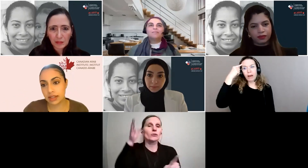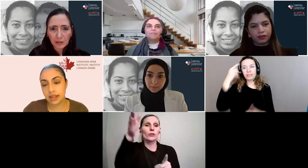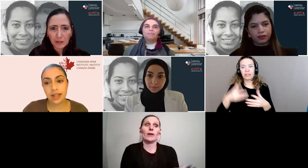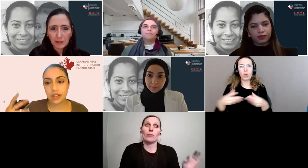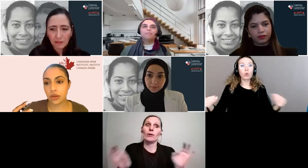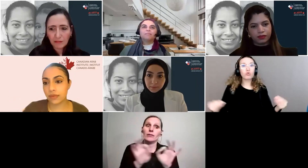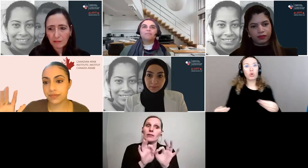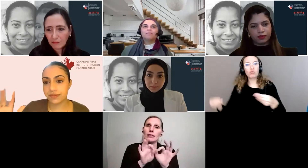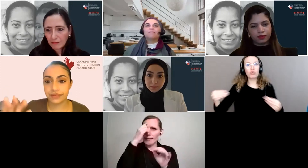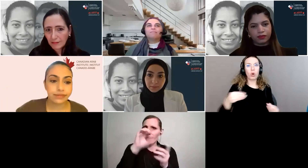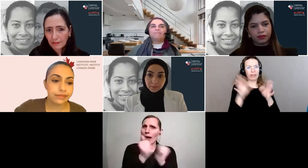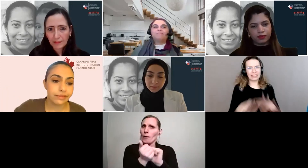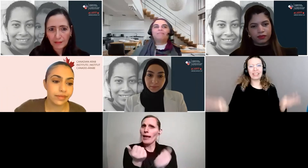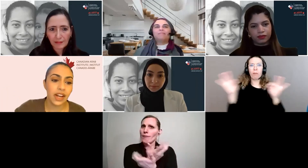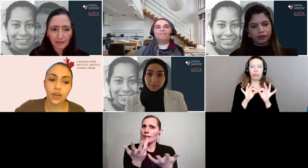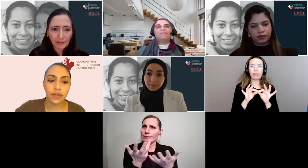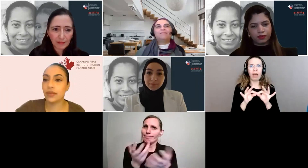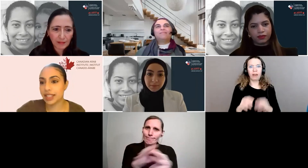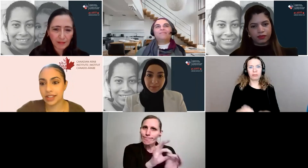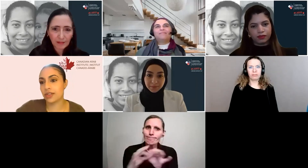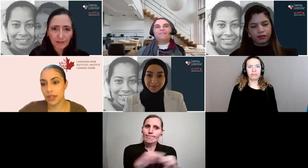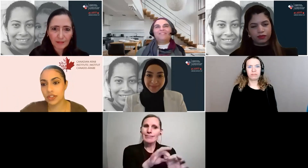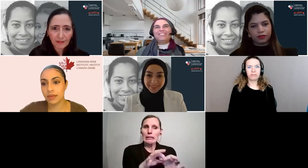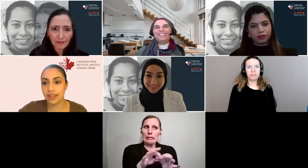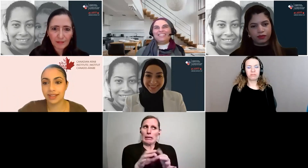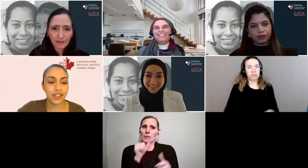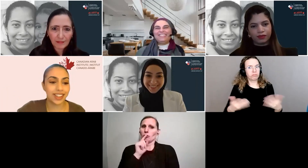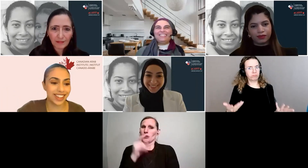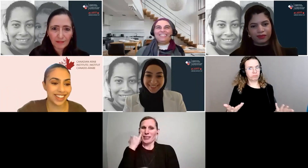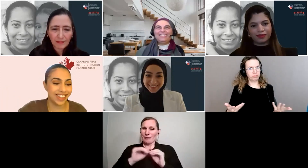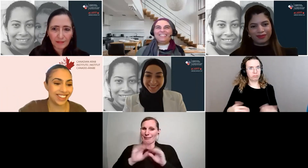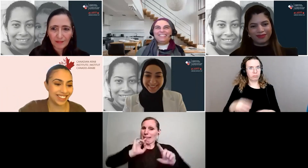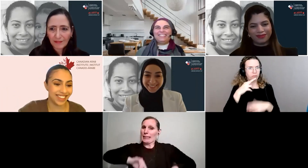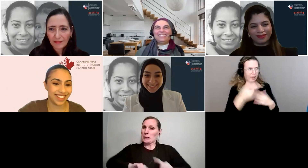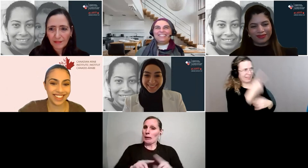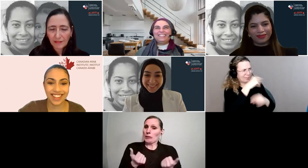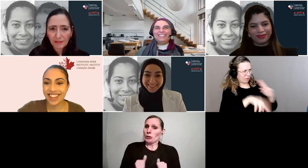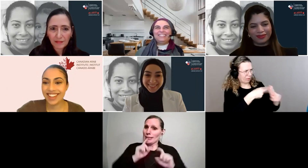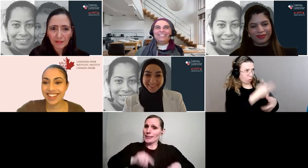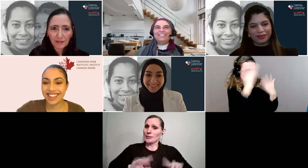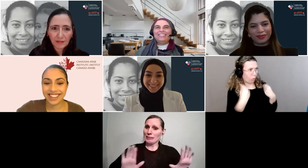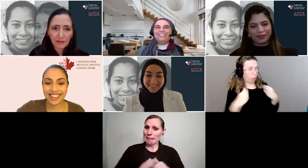important. So I don't know if that really answered the question, but I tried.